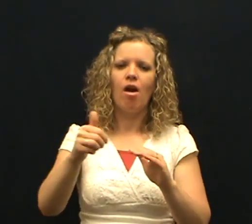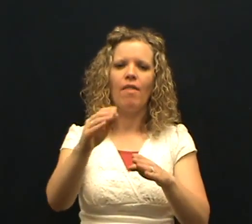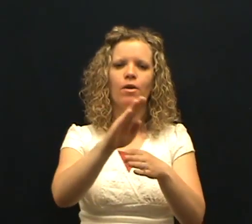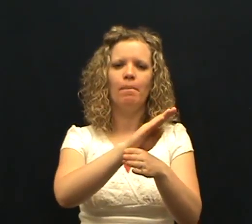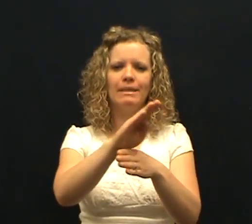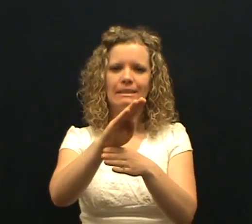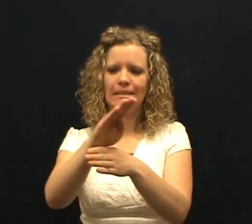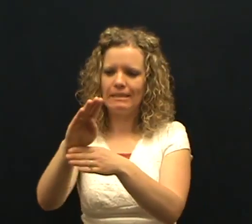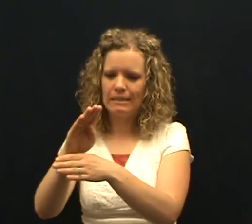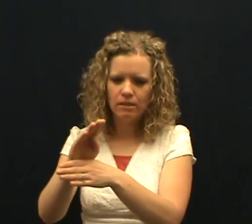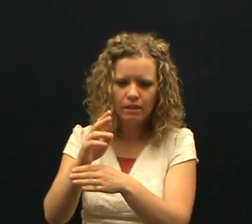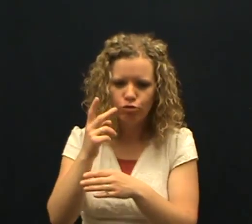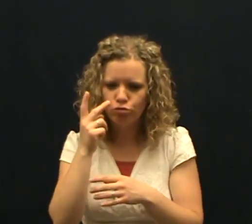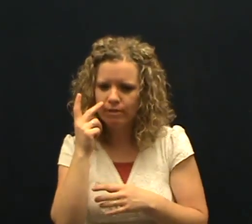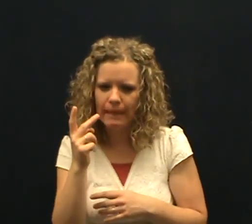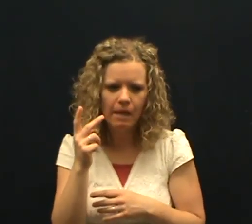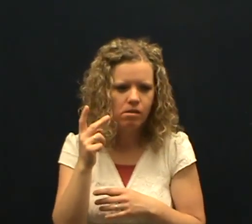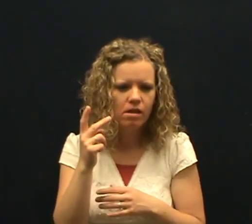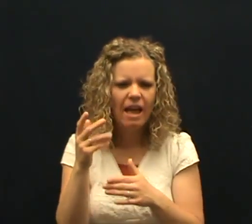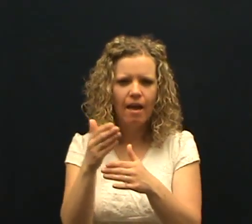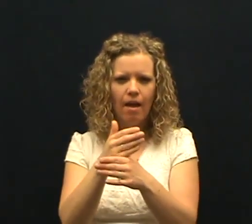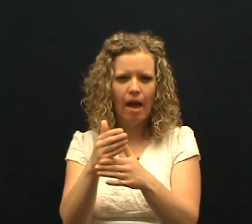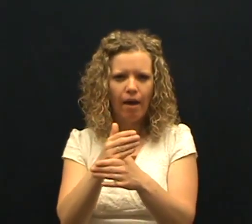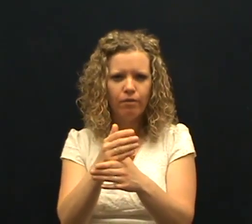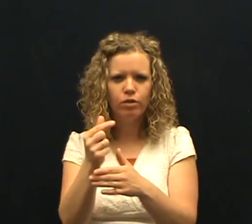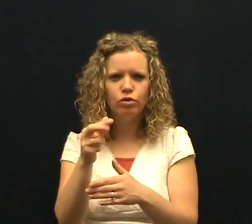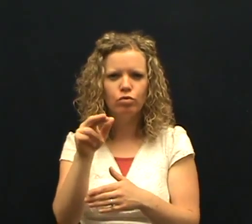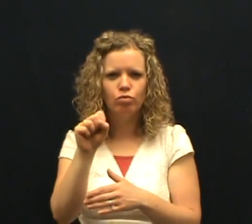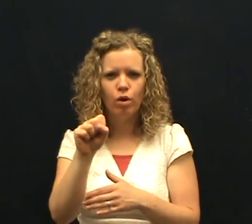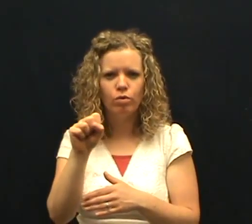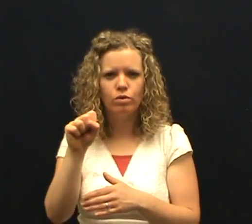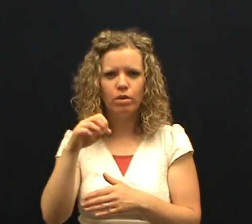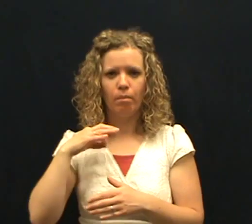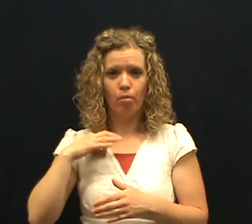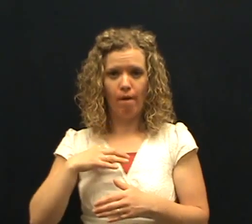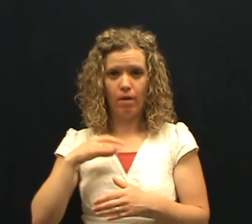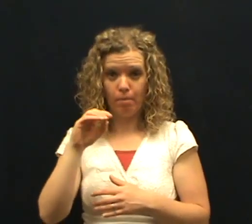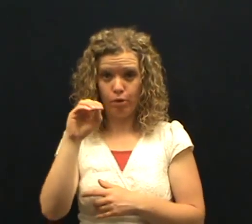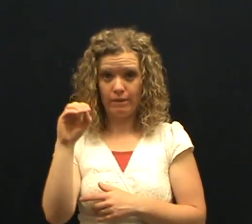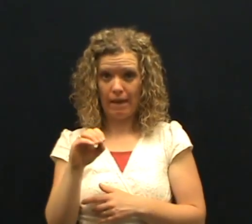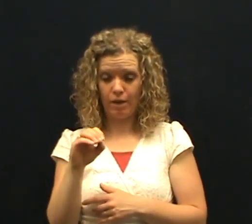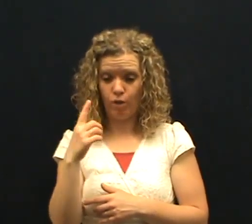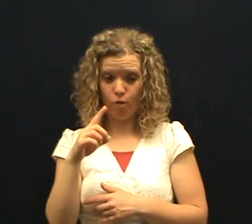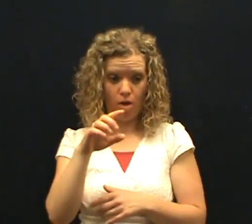of normal or average gross profit percentages are in those industries.